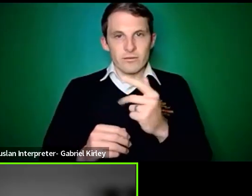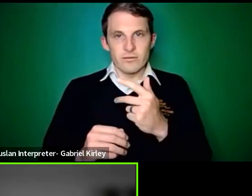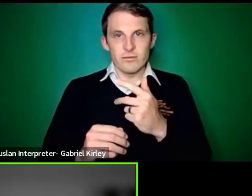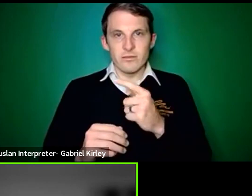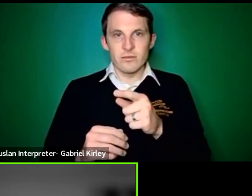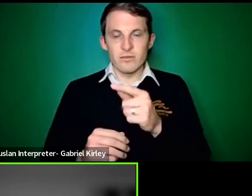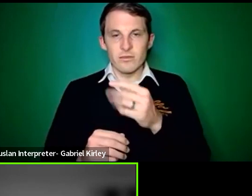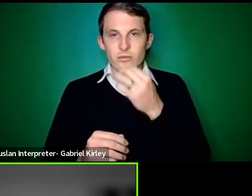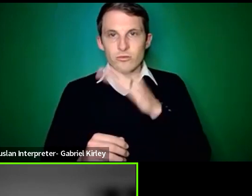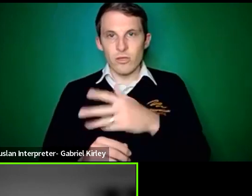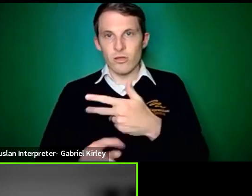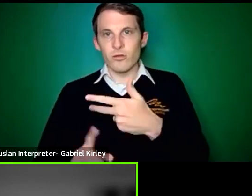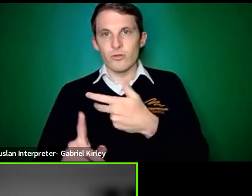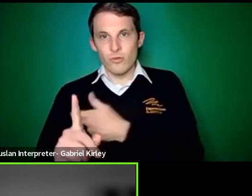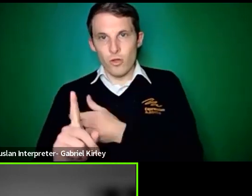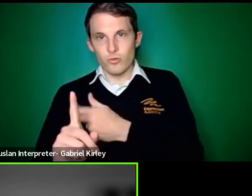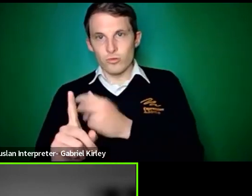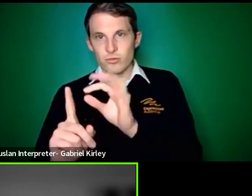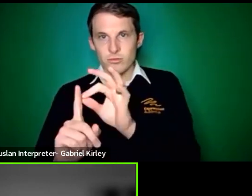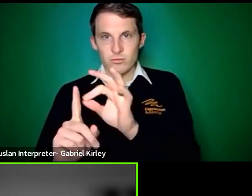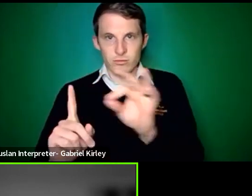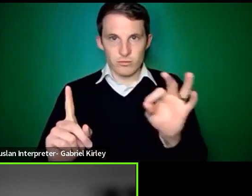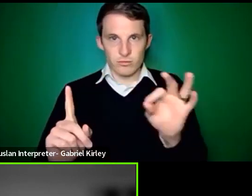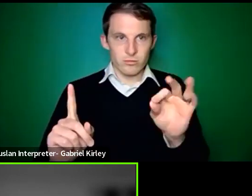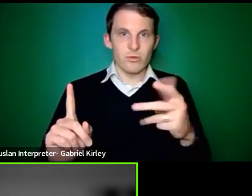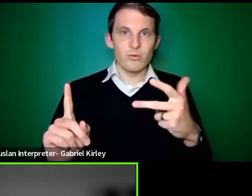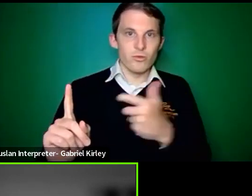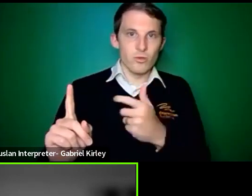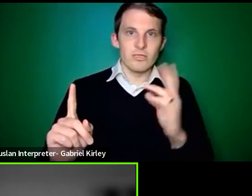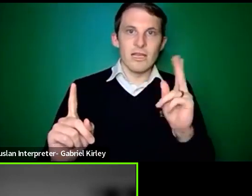childhood vaccines for 5 to 11-year-olds? And